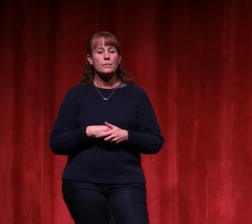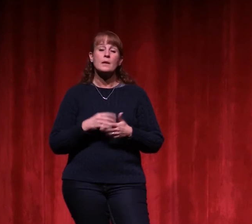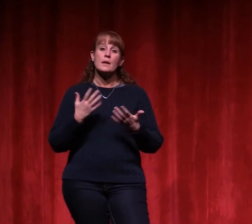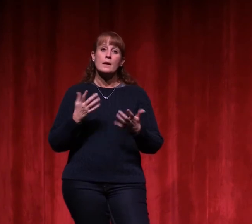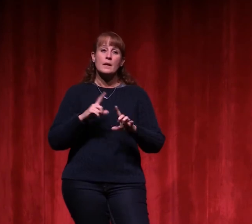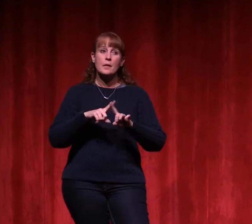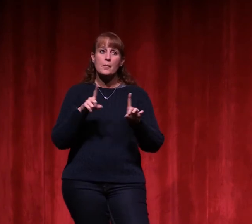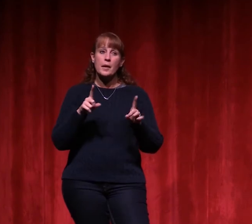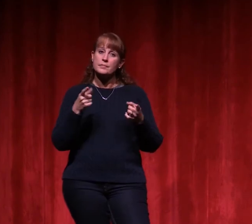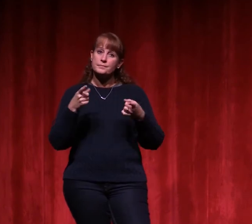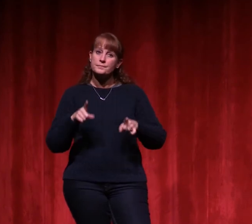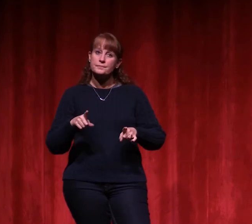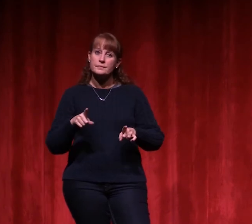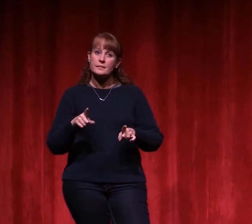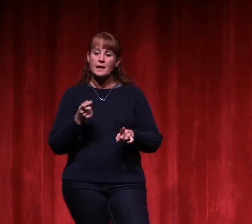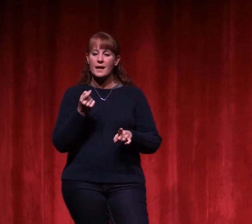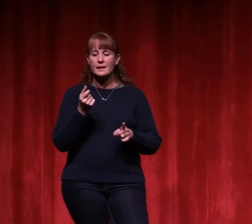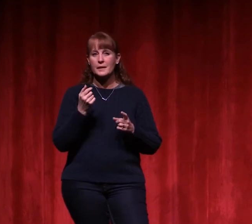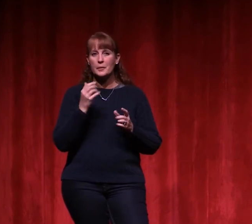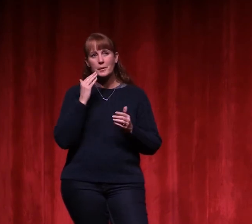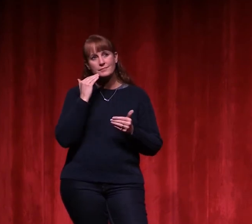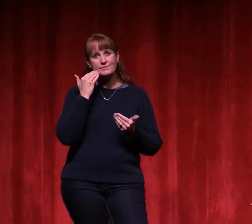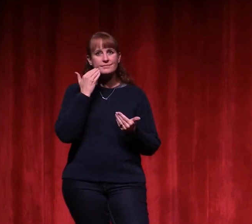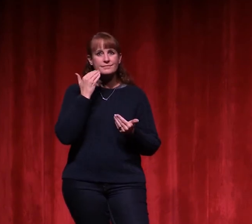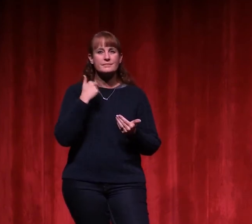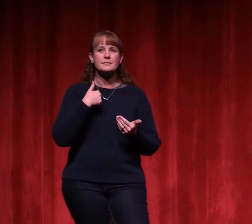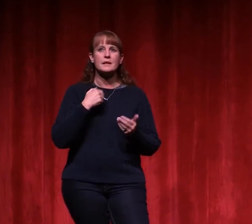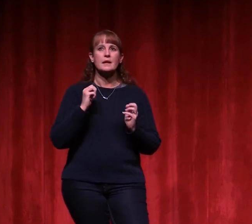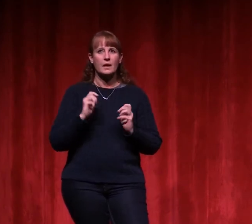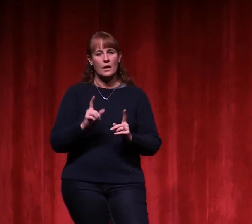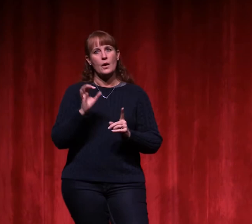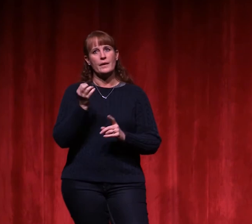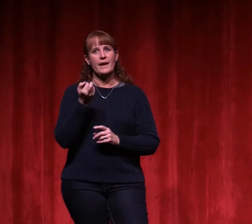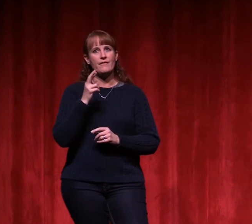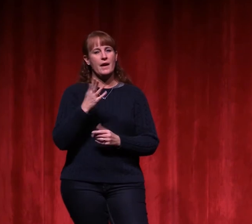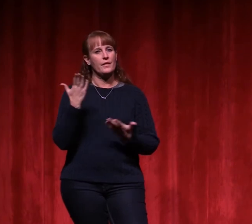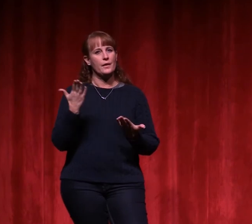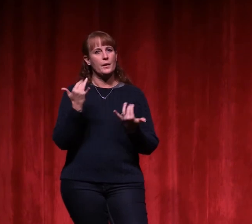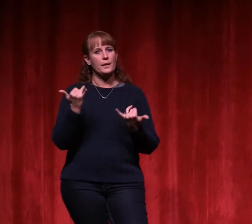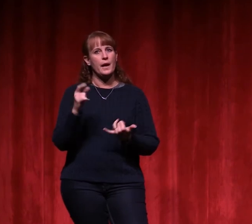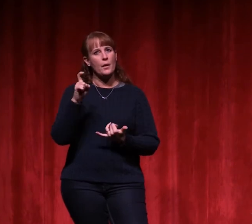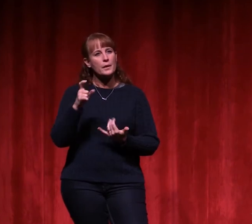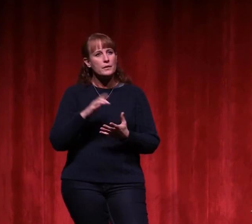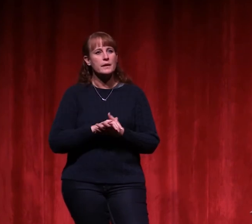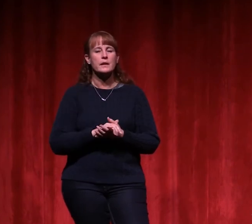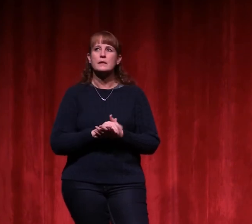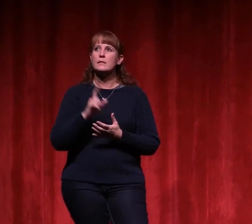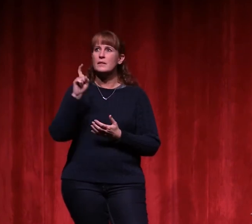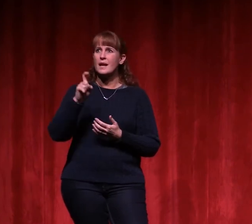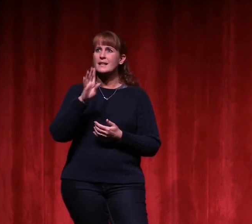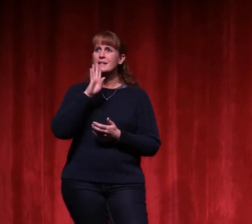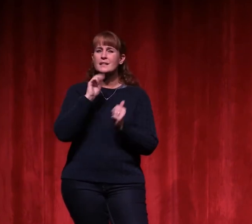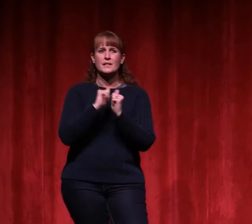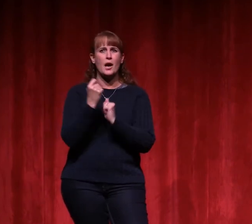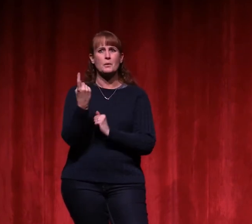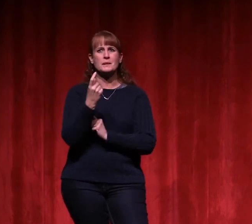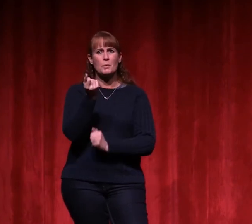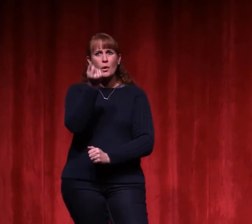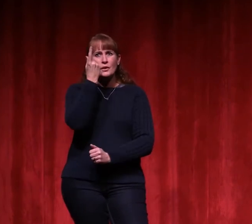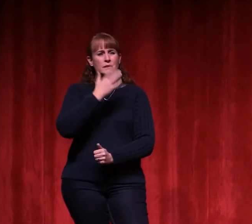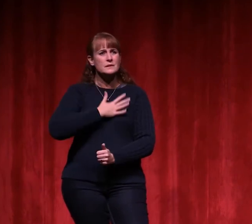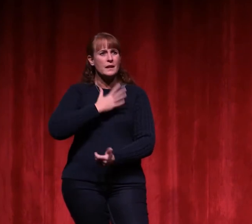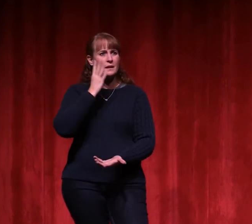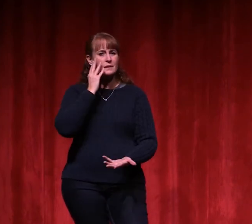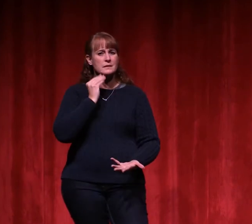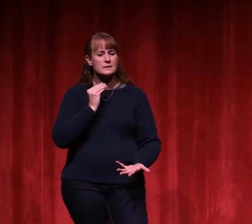But then I cheered up a little bit and I said, okay, Feather, what do you need now? And I said, I got to talk to somebody who understands what